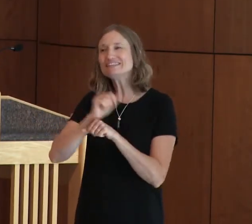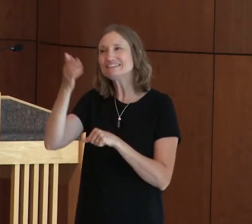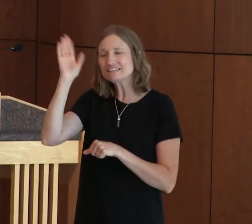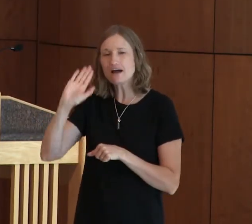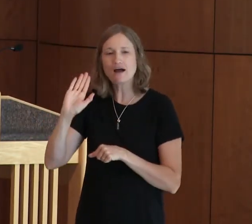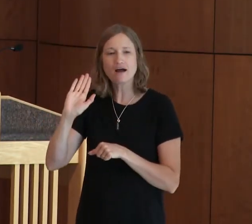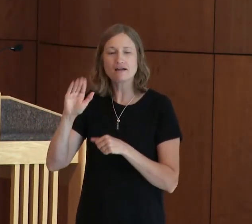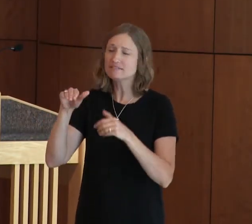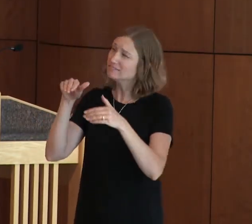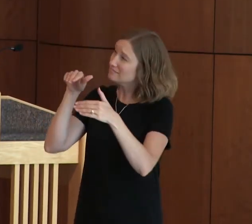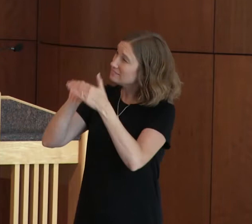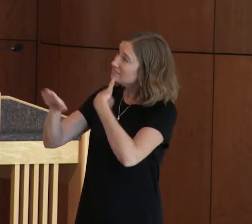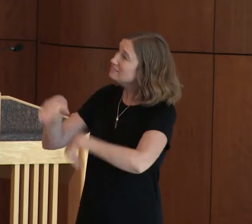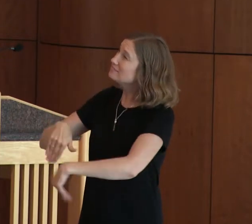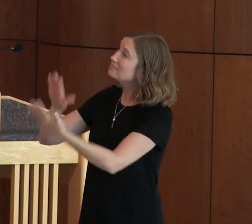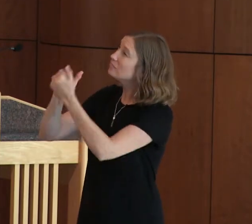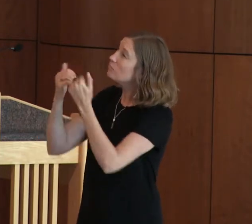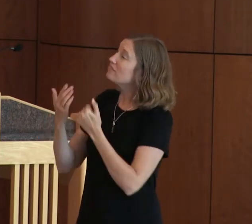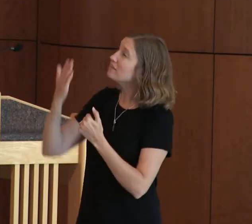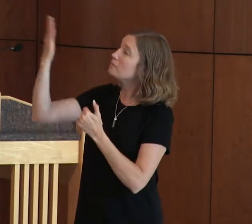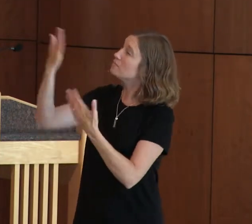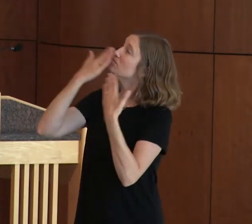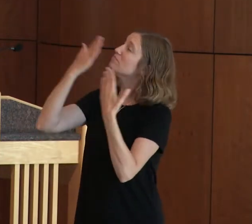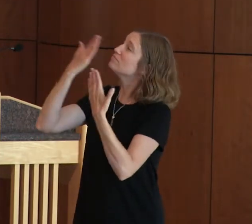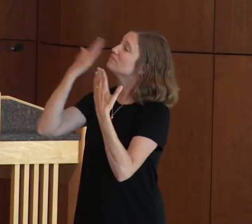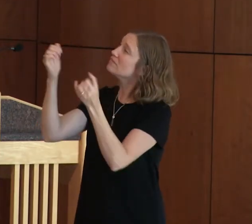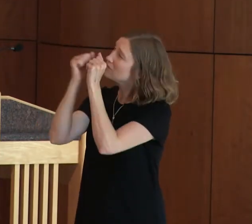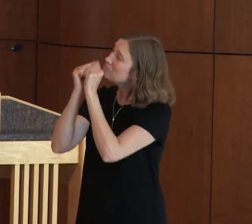gates with thanksgiving. Give thanks to him. Bless his name. There's